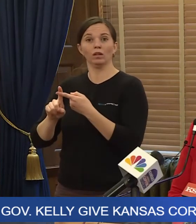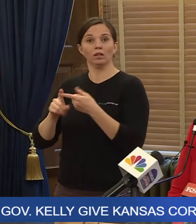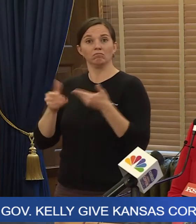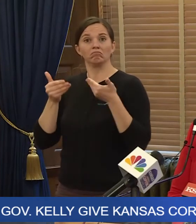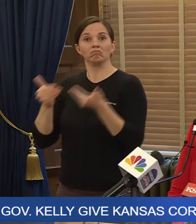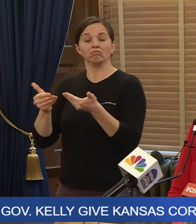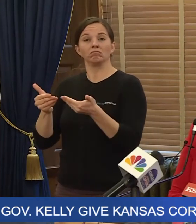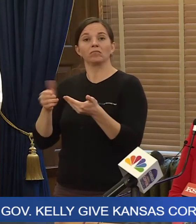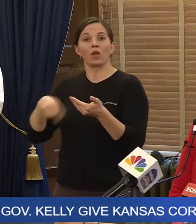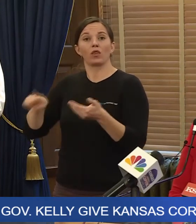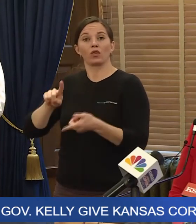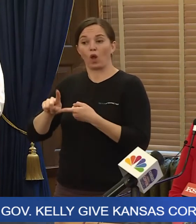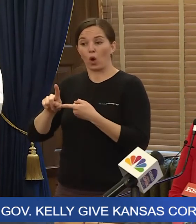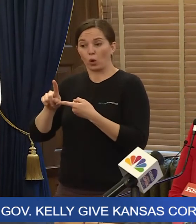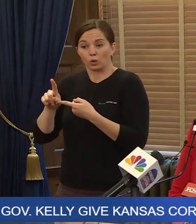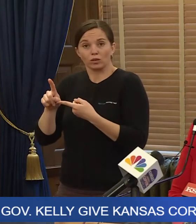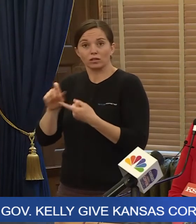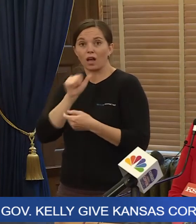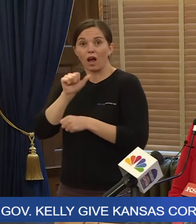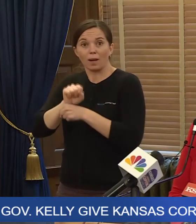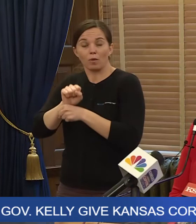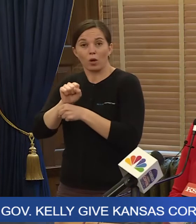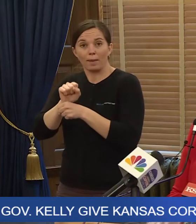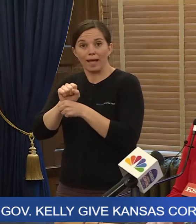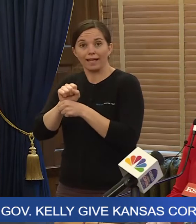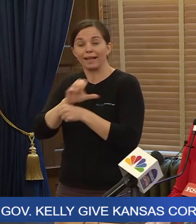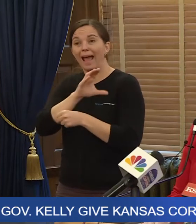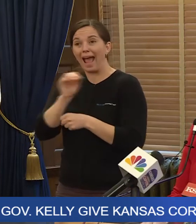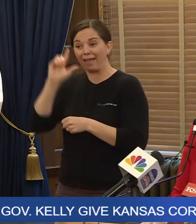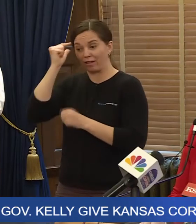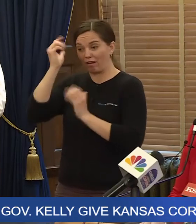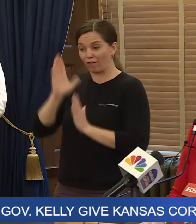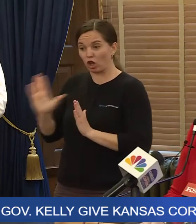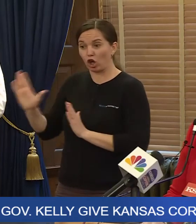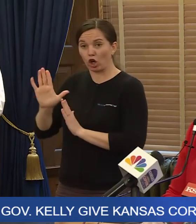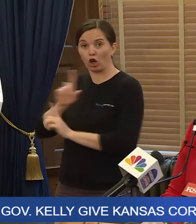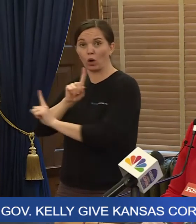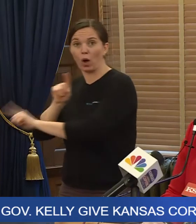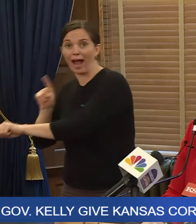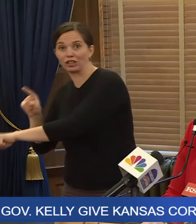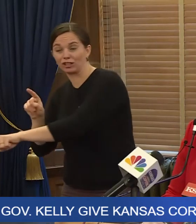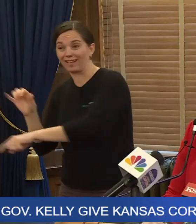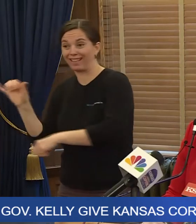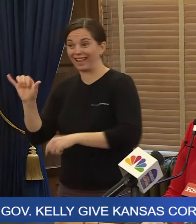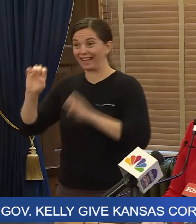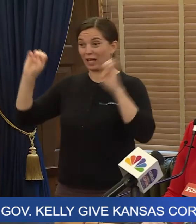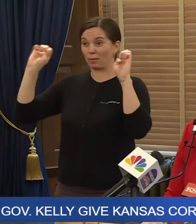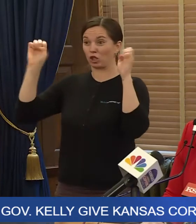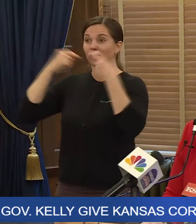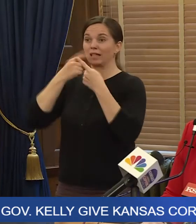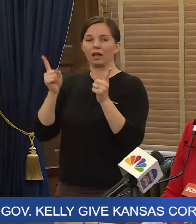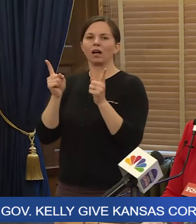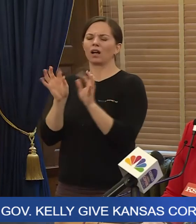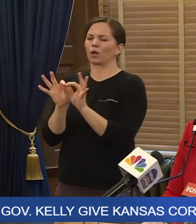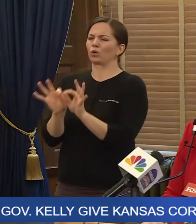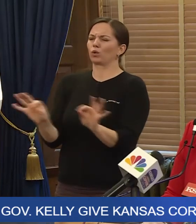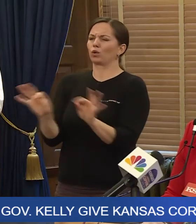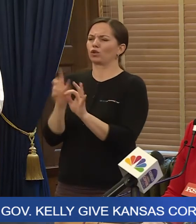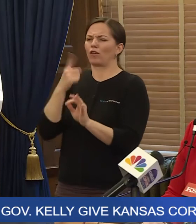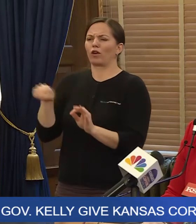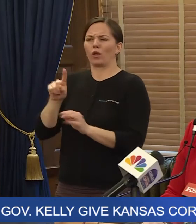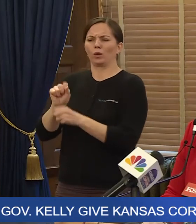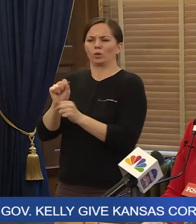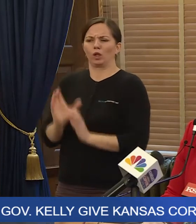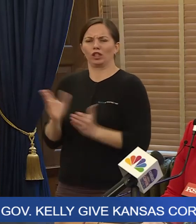benefit weeks and suspending the waiting week in combination with the governor's actions, like her emergency declaration, have been crucial for hardworking